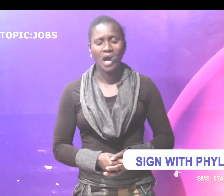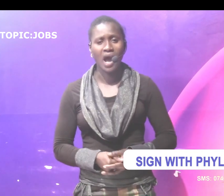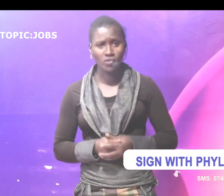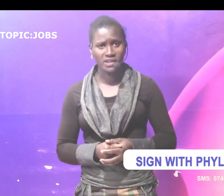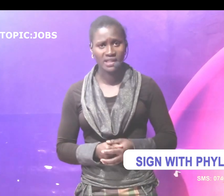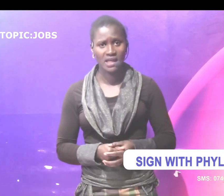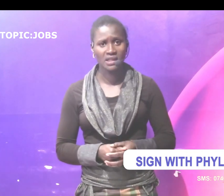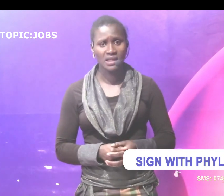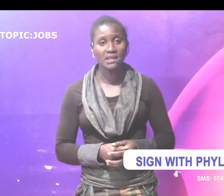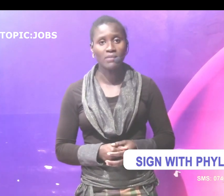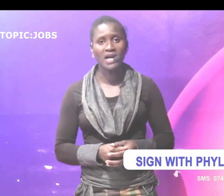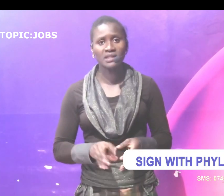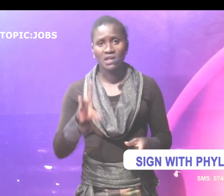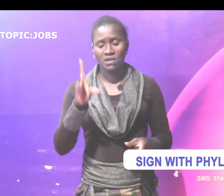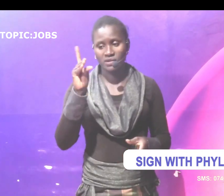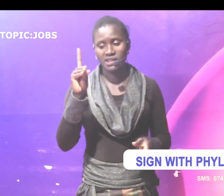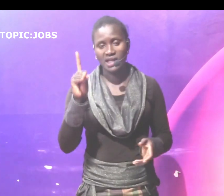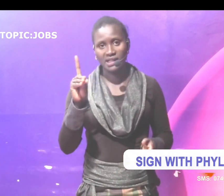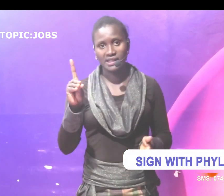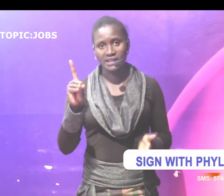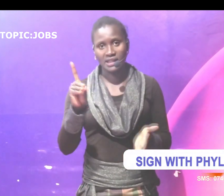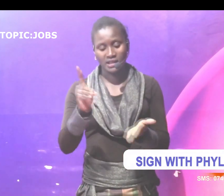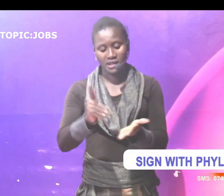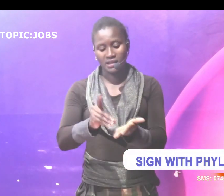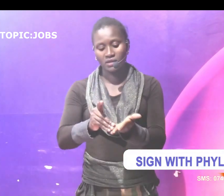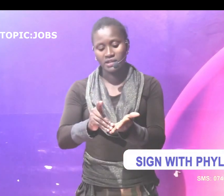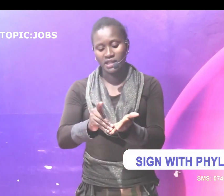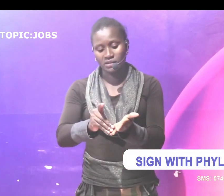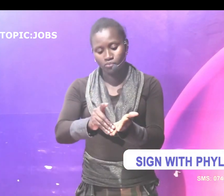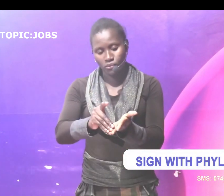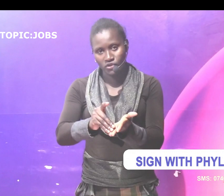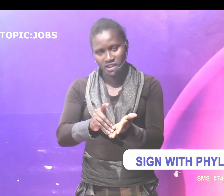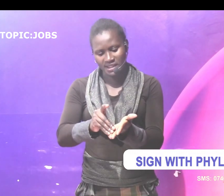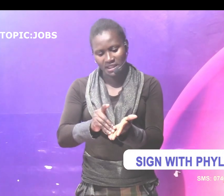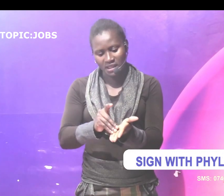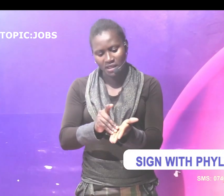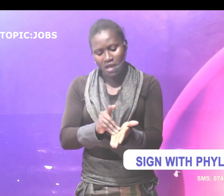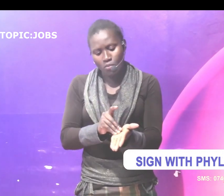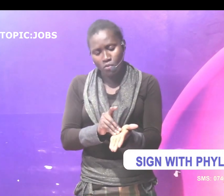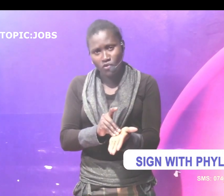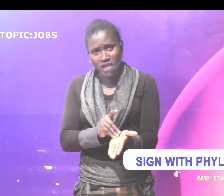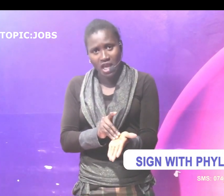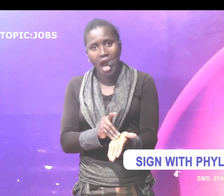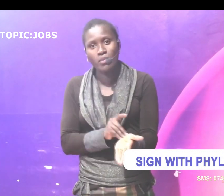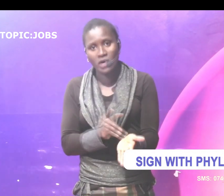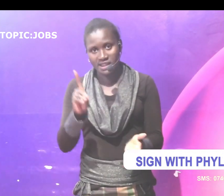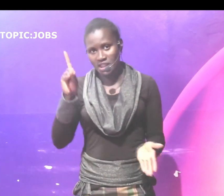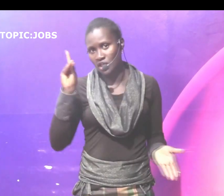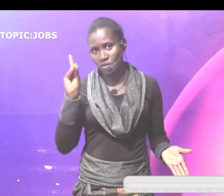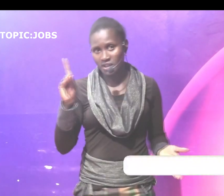do we sign demand? Using a letter D, and then we just push it slightly, moving upwards using letter